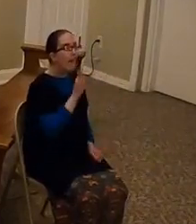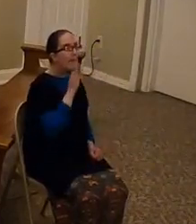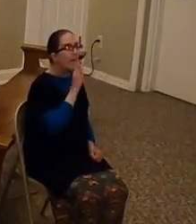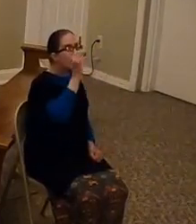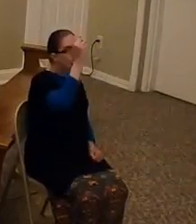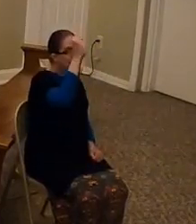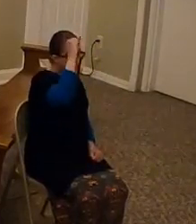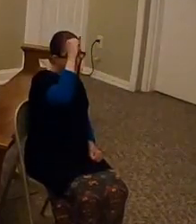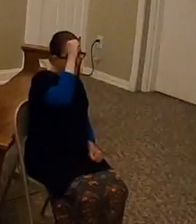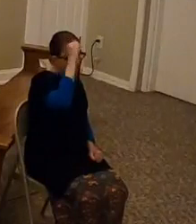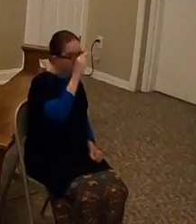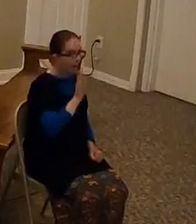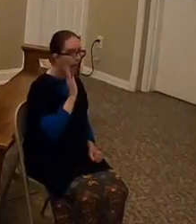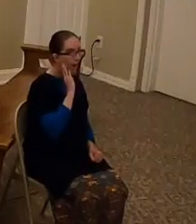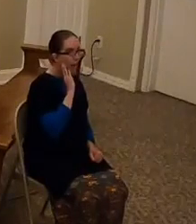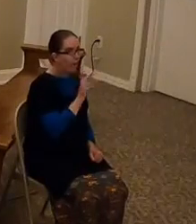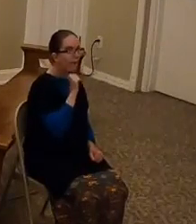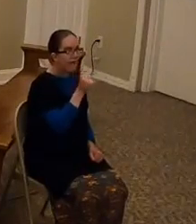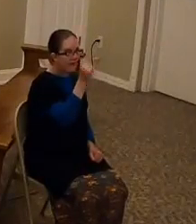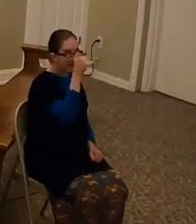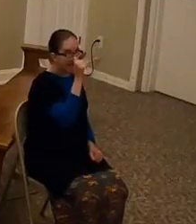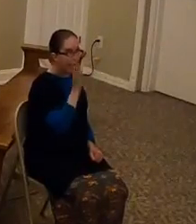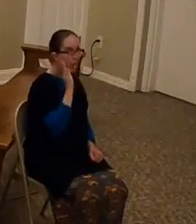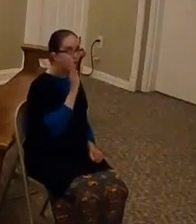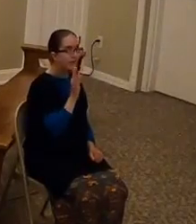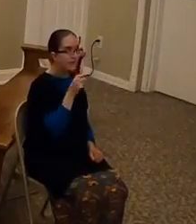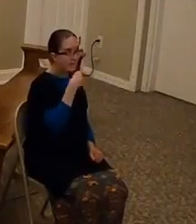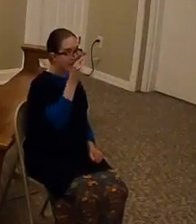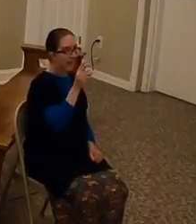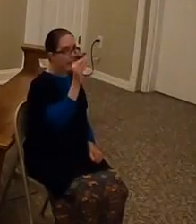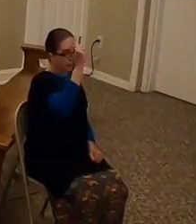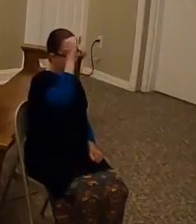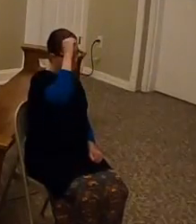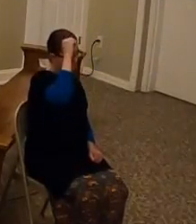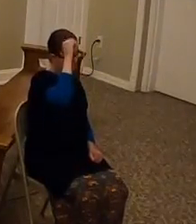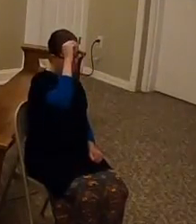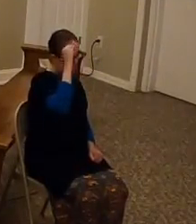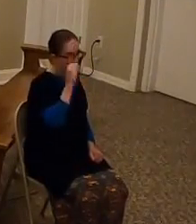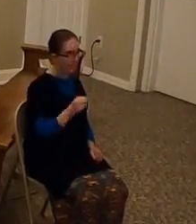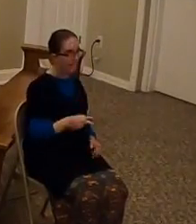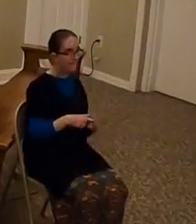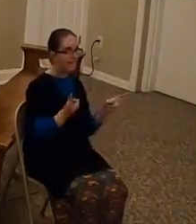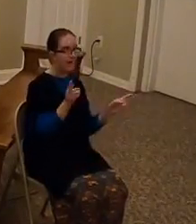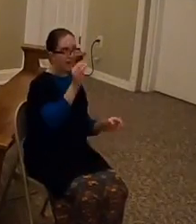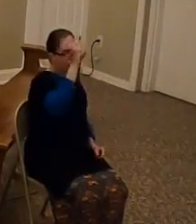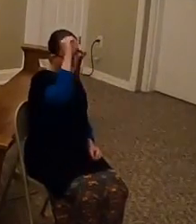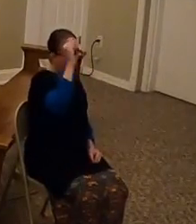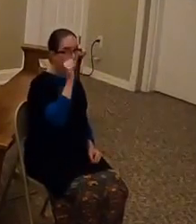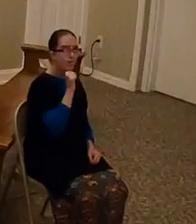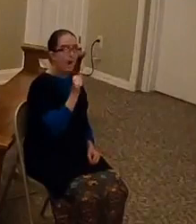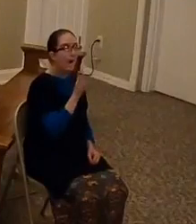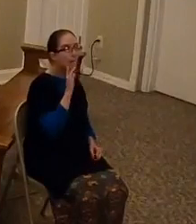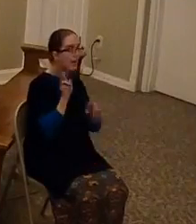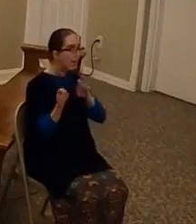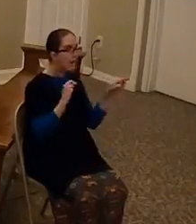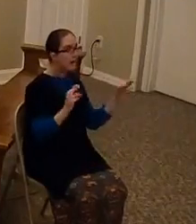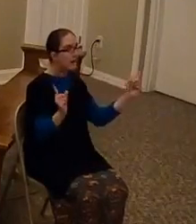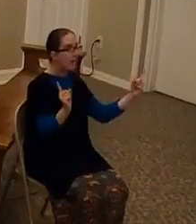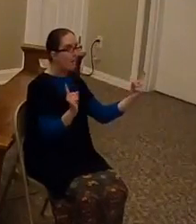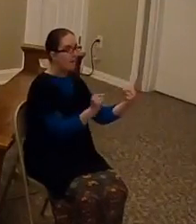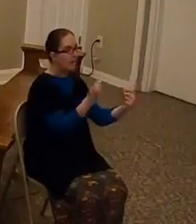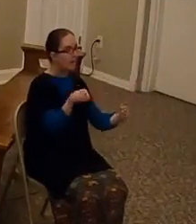right. Uh-huh. Now, I'm not going to say foolish, because I'm just going to say stupid, okay? Yeah, well, it's pretty stupid to not be ready to meet the Lord.